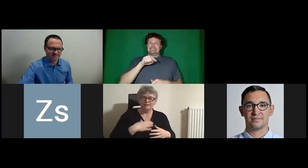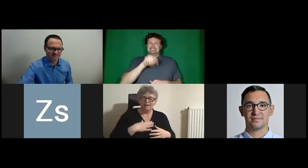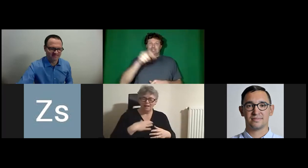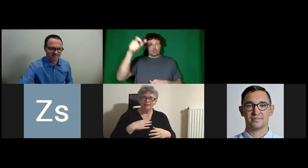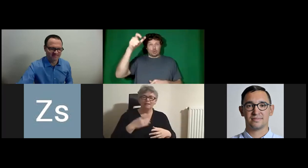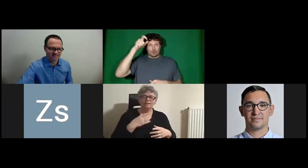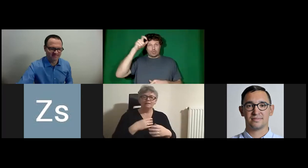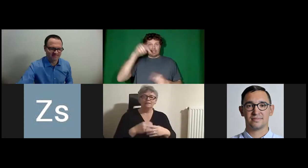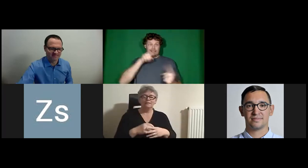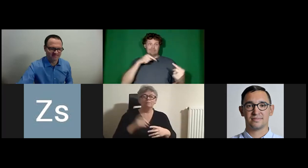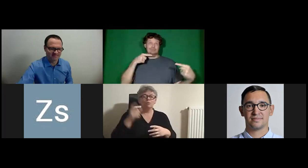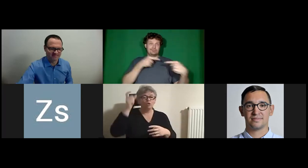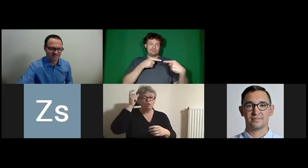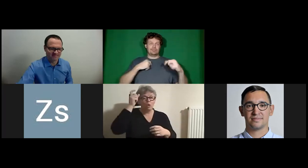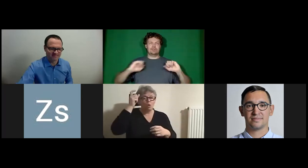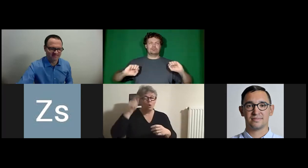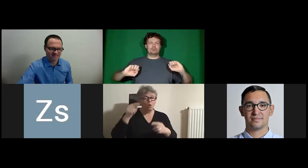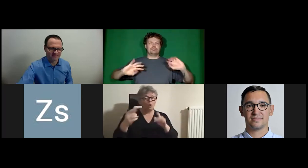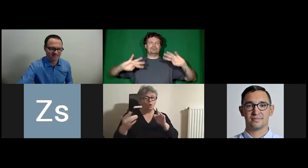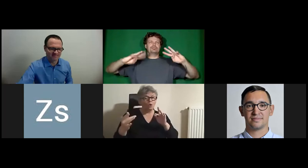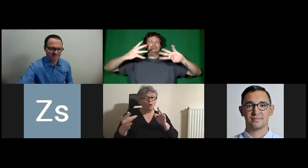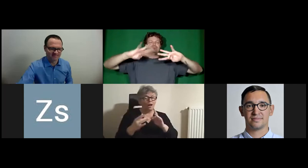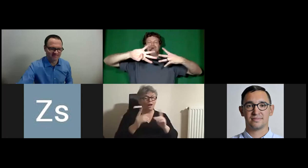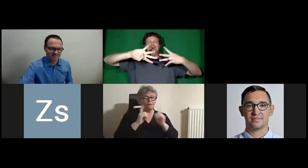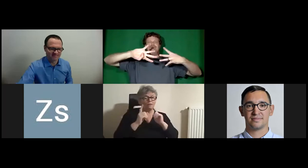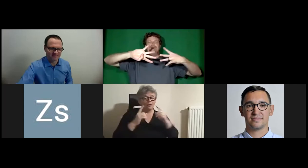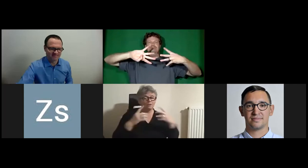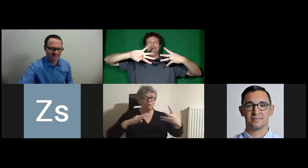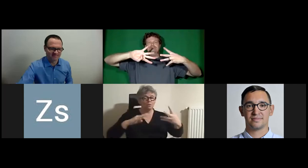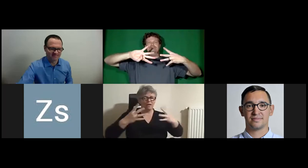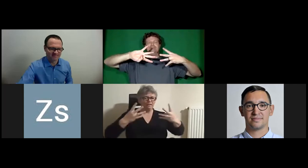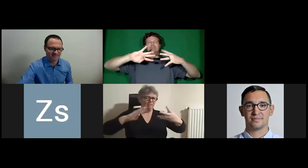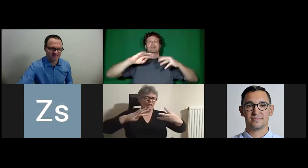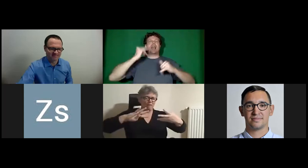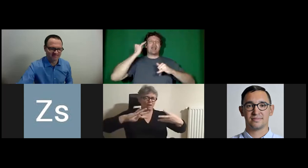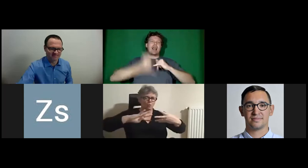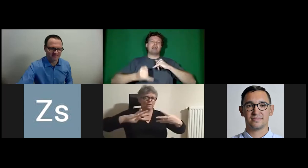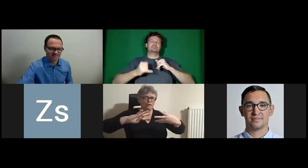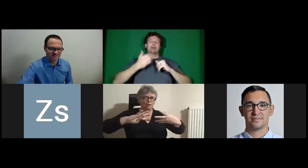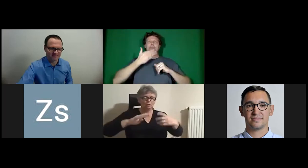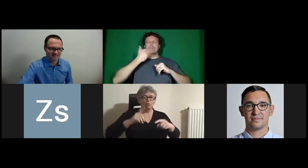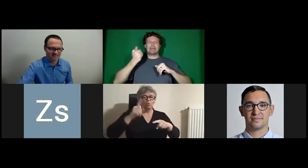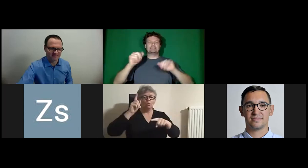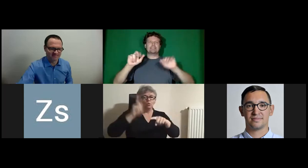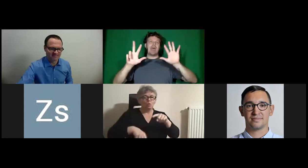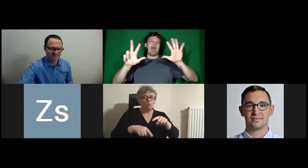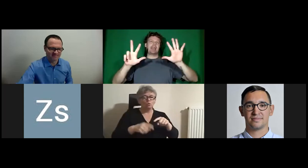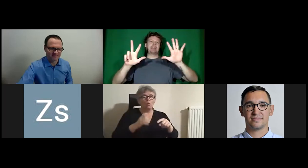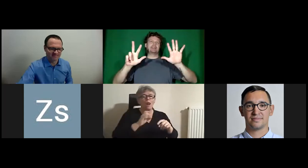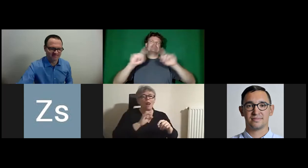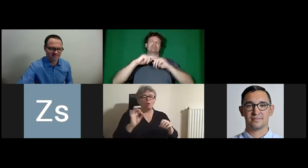basketball players. So in Turkey, we had a match and we made it to the